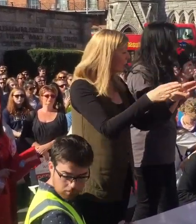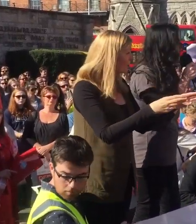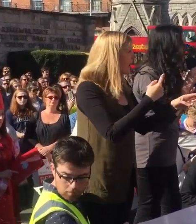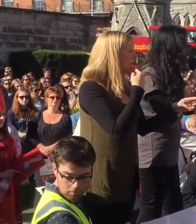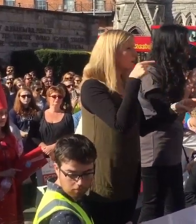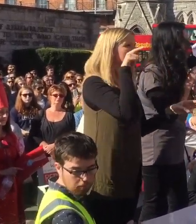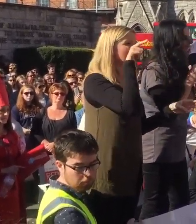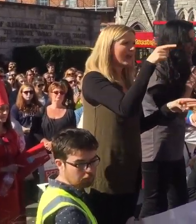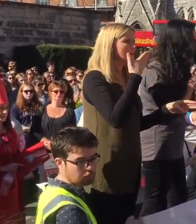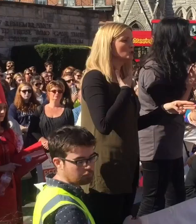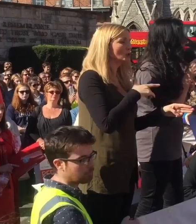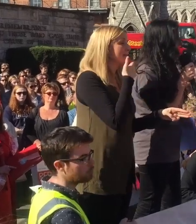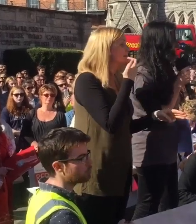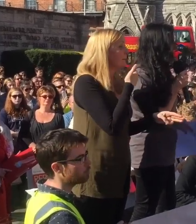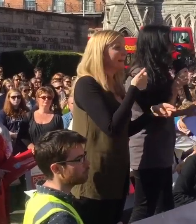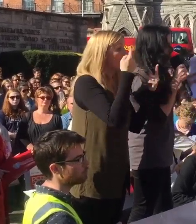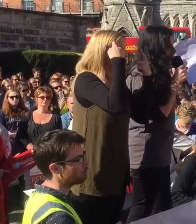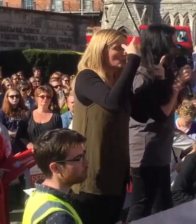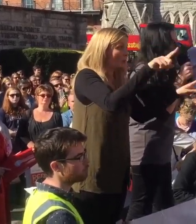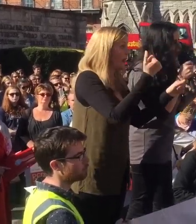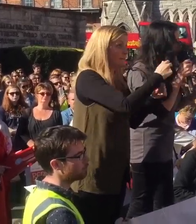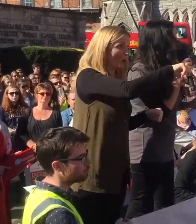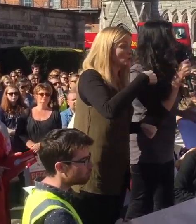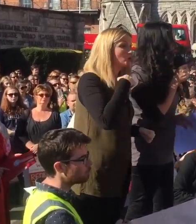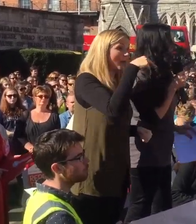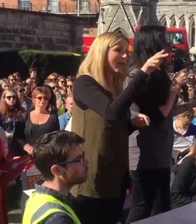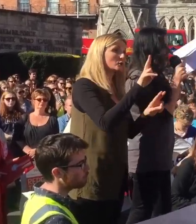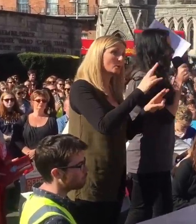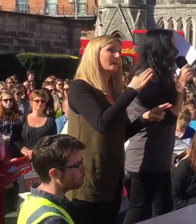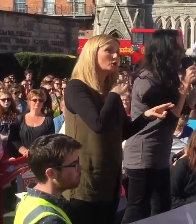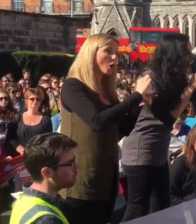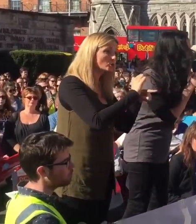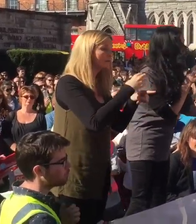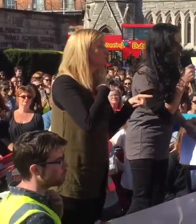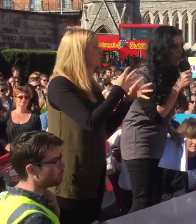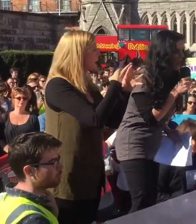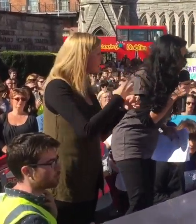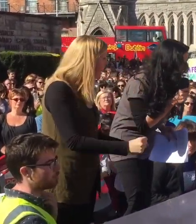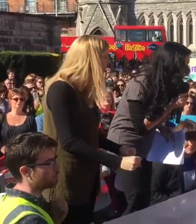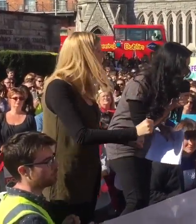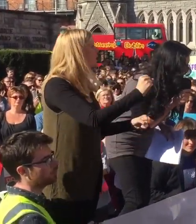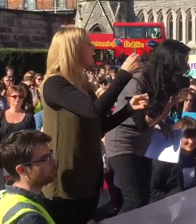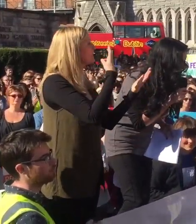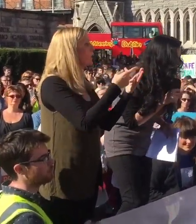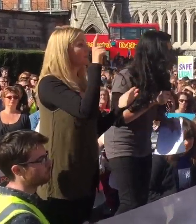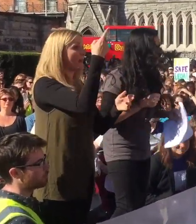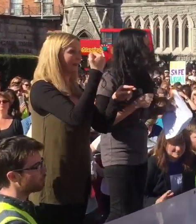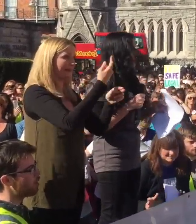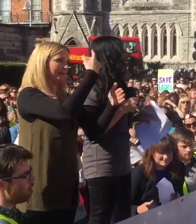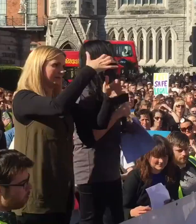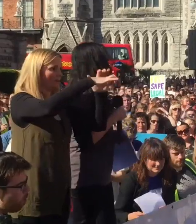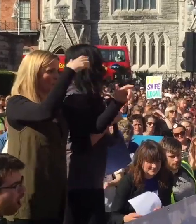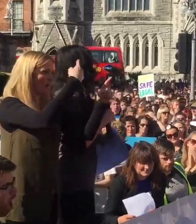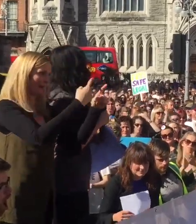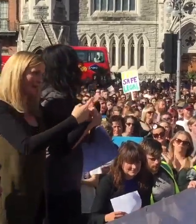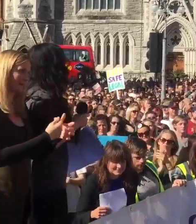just simply don't care about us should be good enough reason to never put them back in the door.